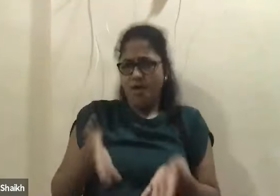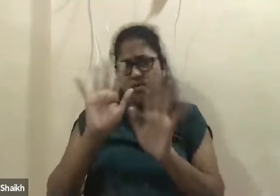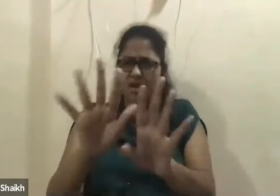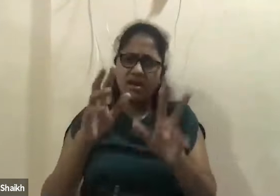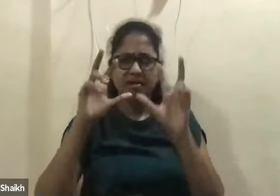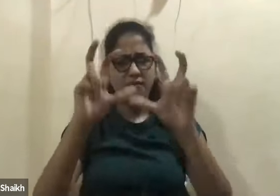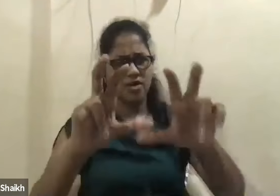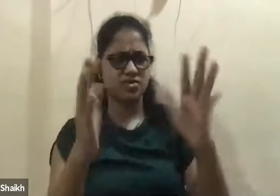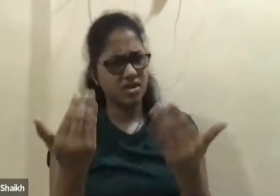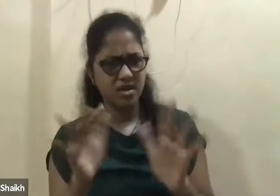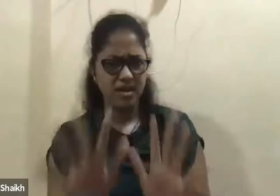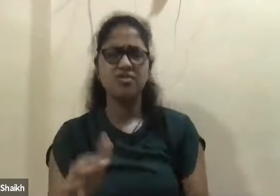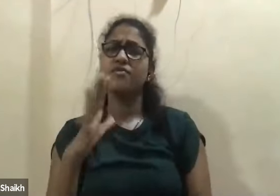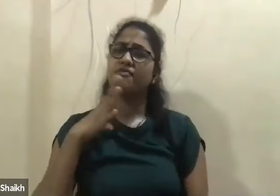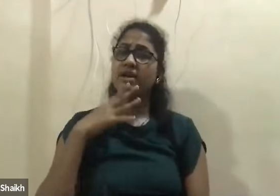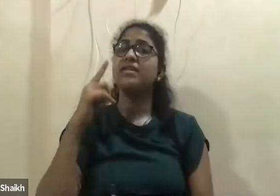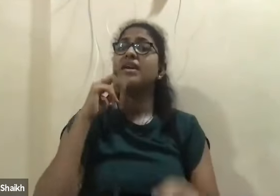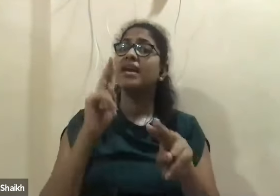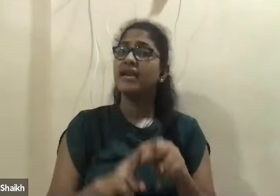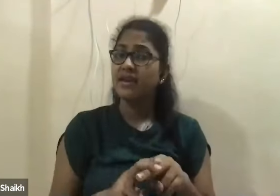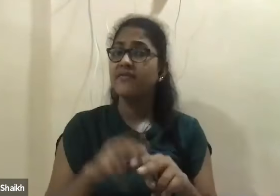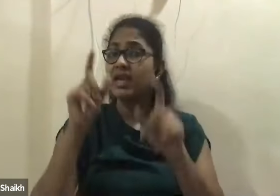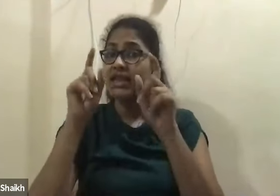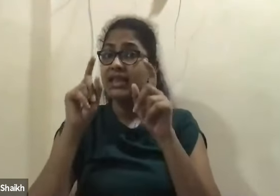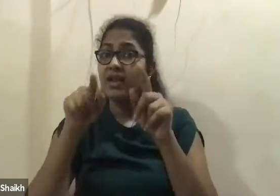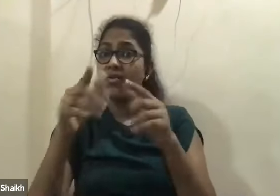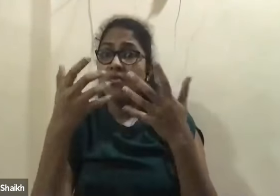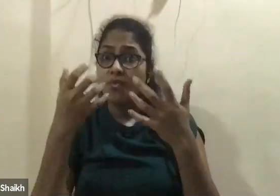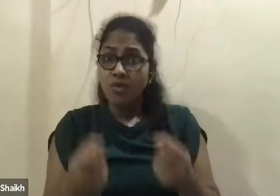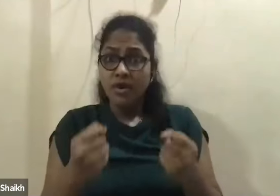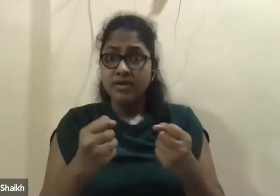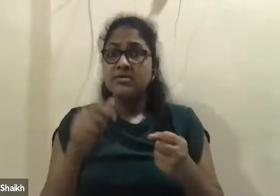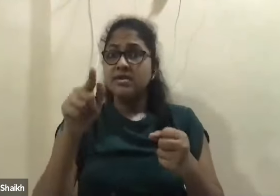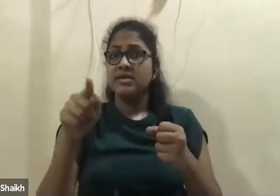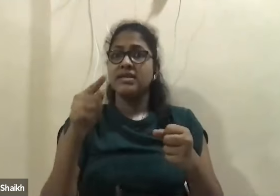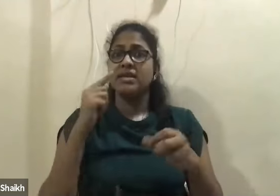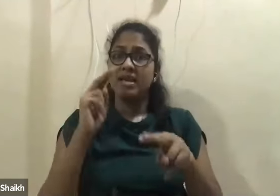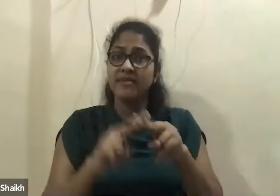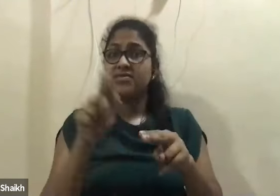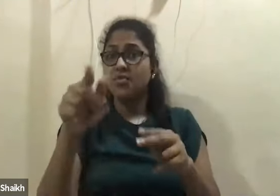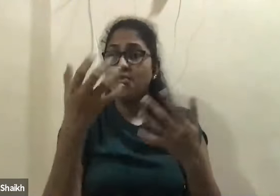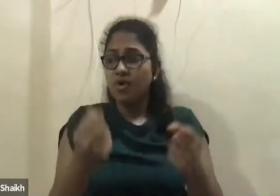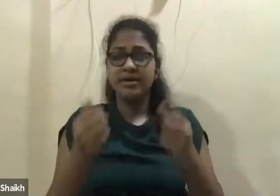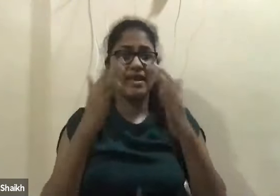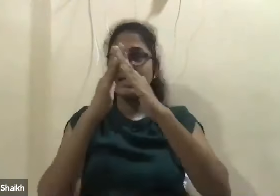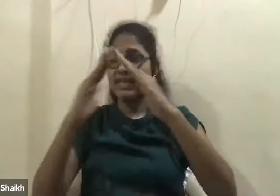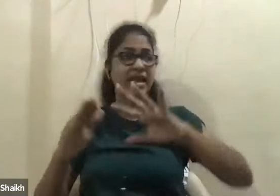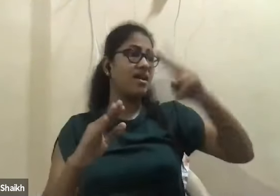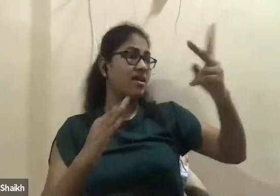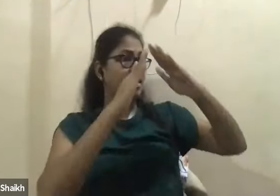it's fine. Only when you need something to be there, you need it to be invested somewhere, and all of that has to be done,